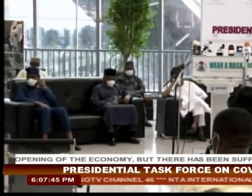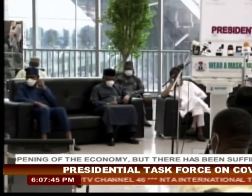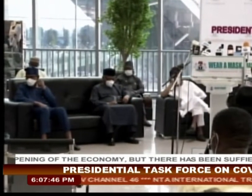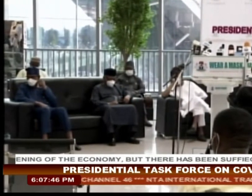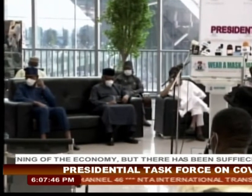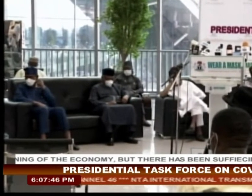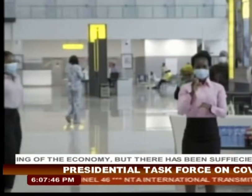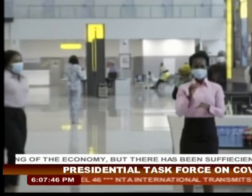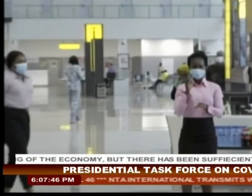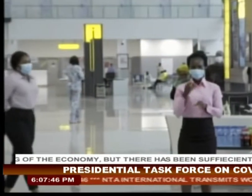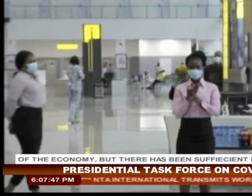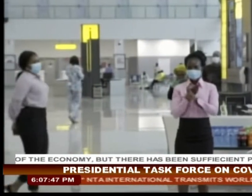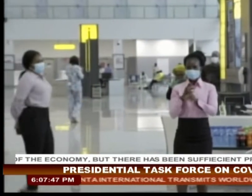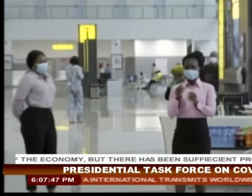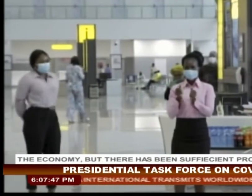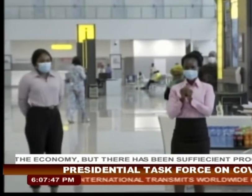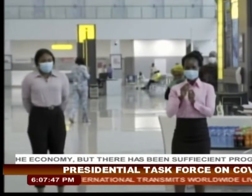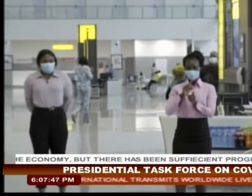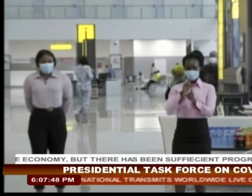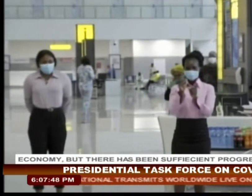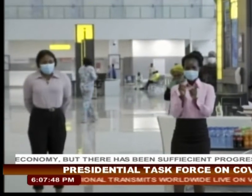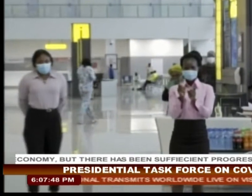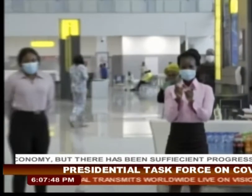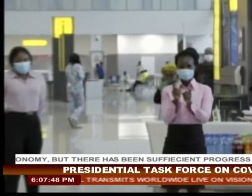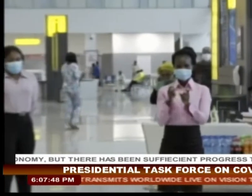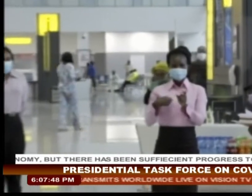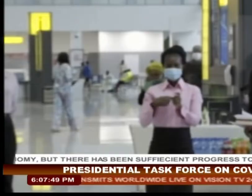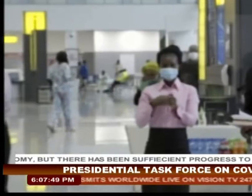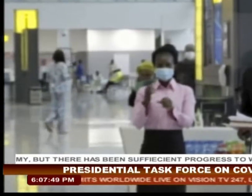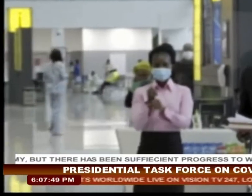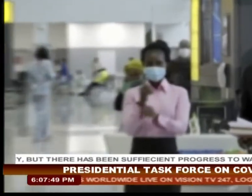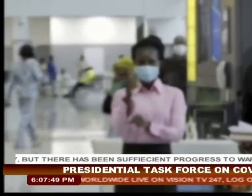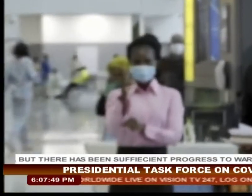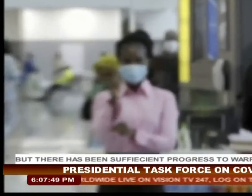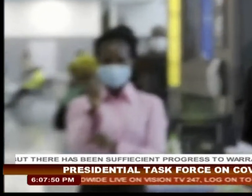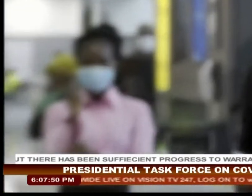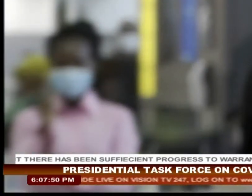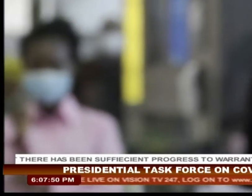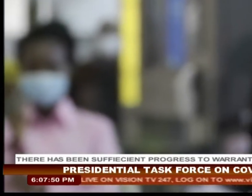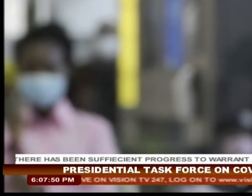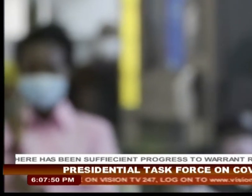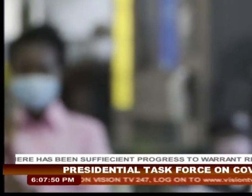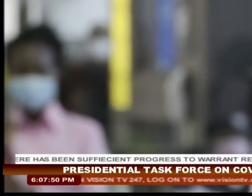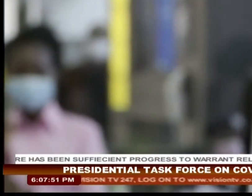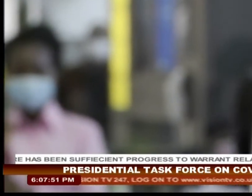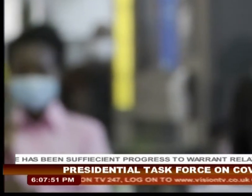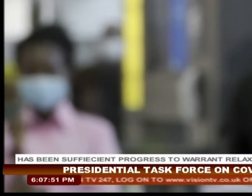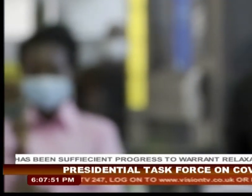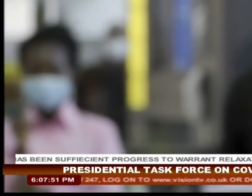So if you are ready with your questions, we'll take them. Okay.